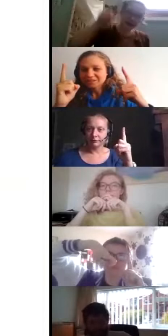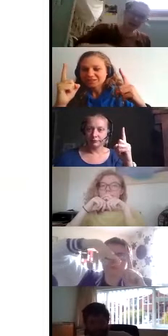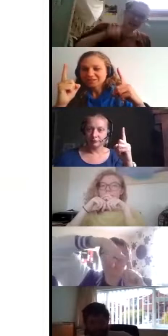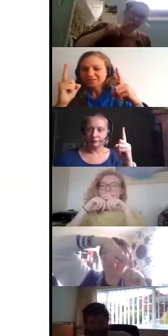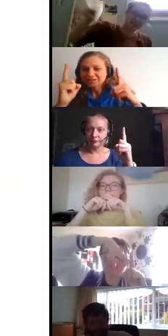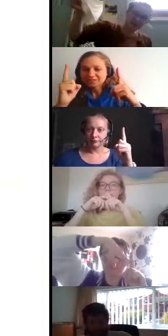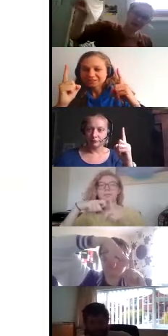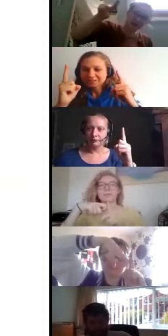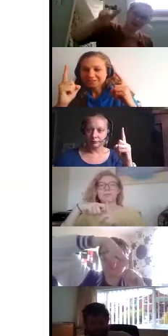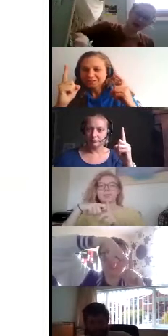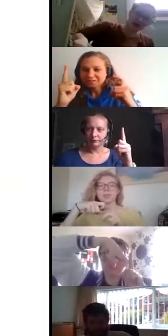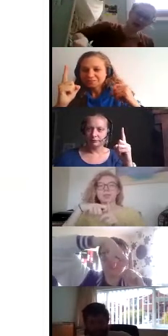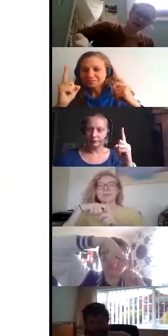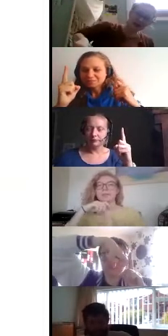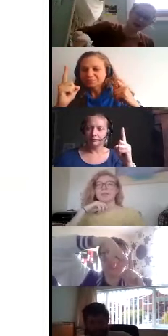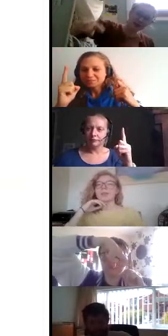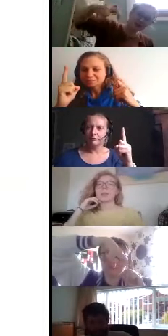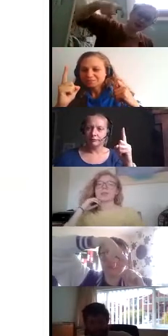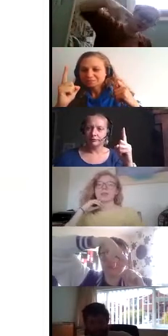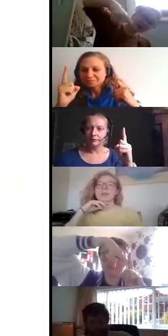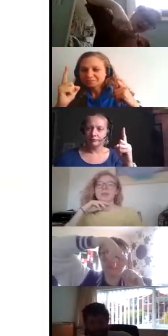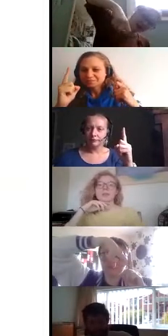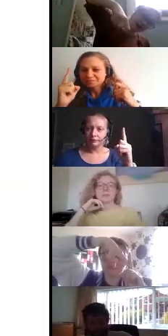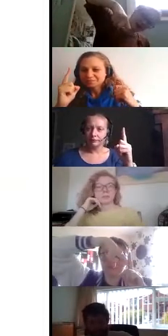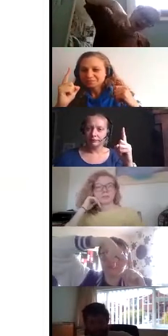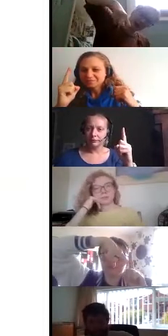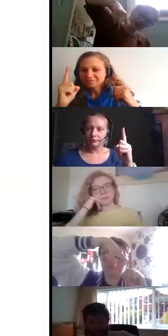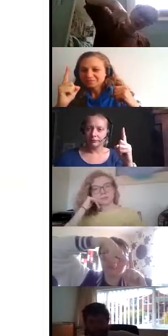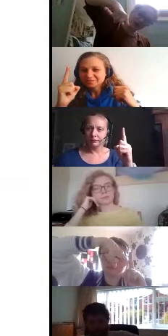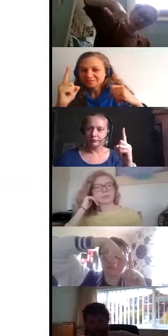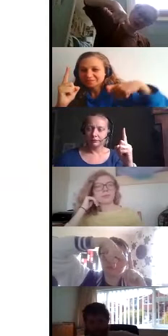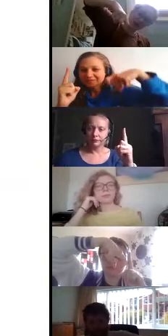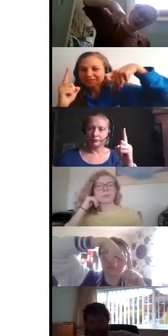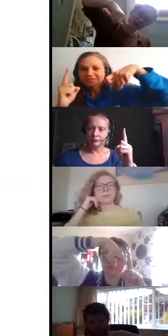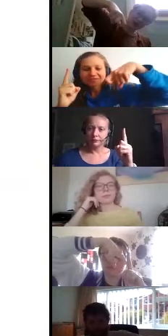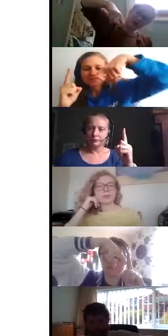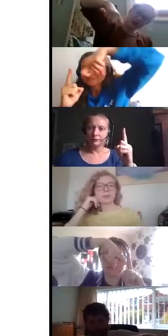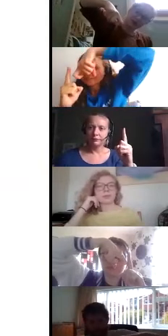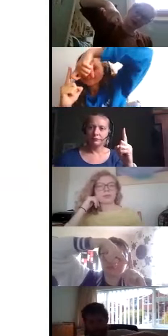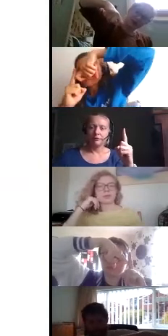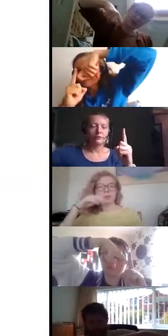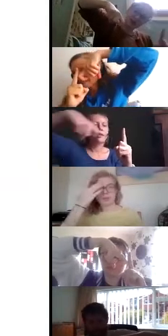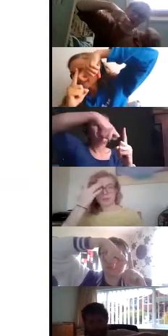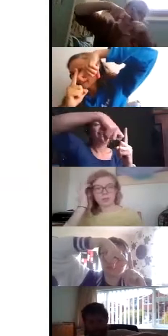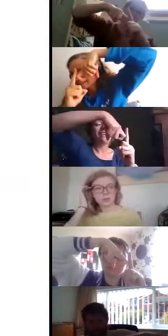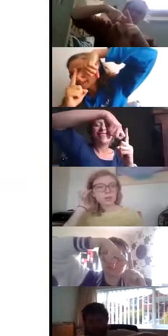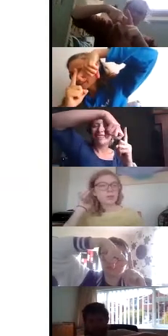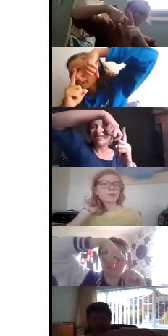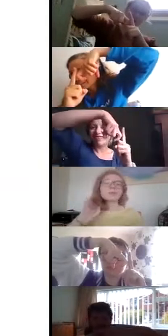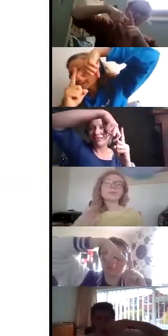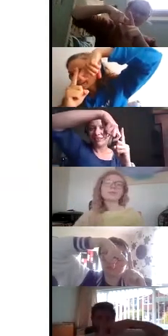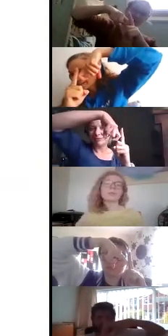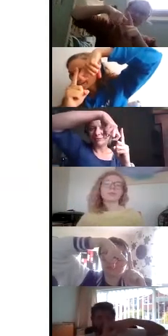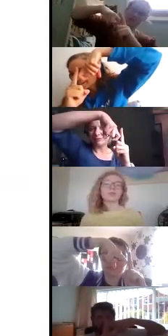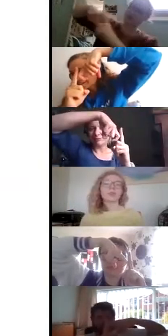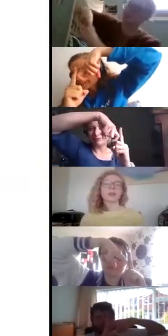imagine a K shape like that, you're kind of making that shape with your finger. And then you put